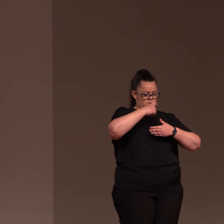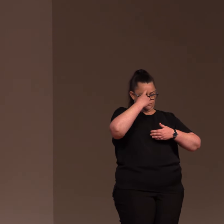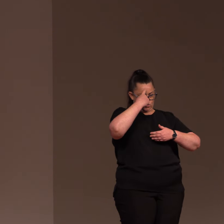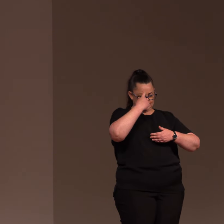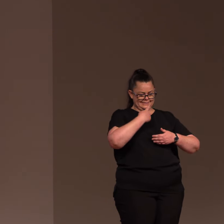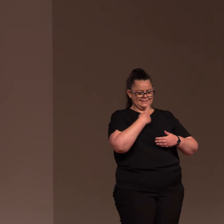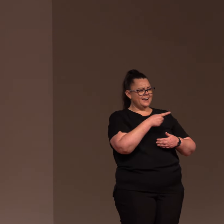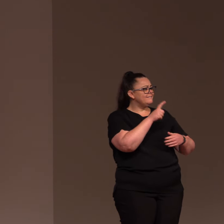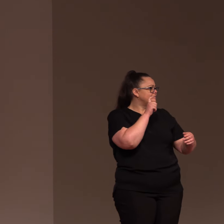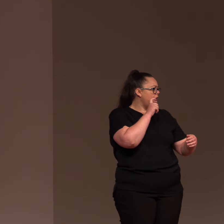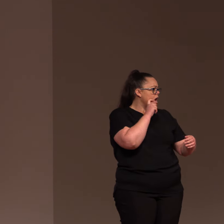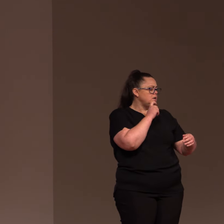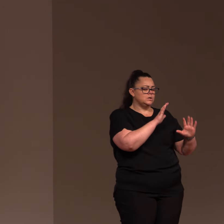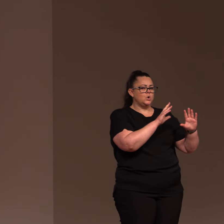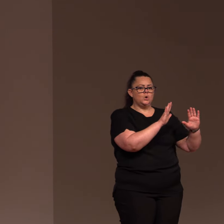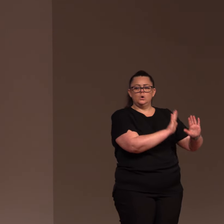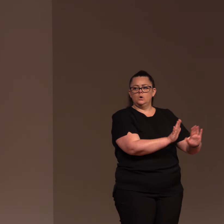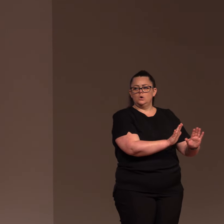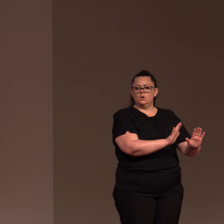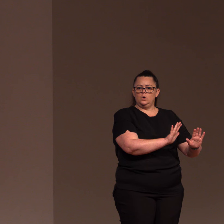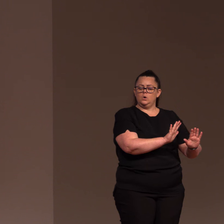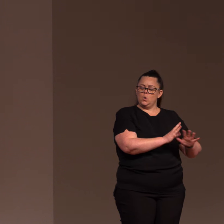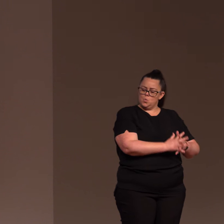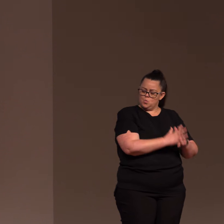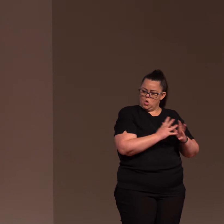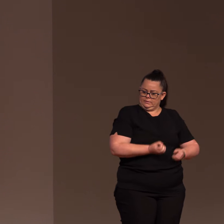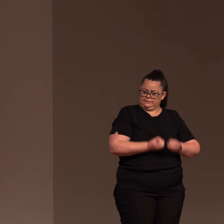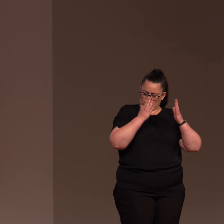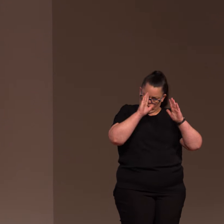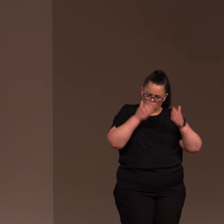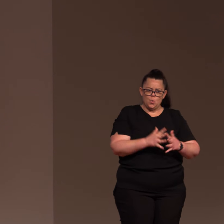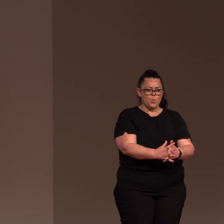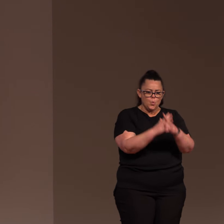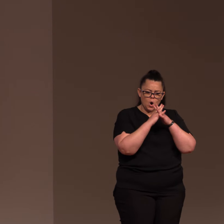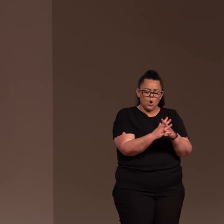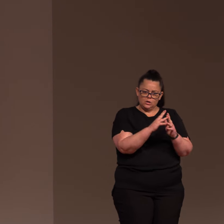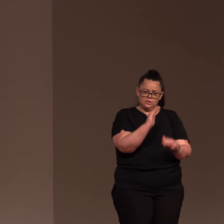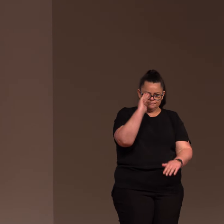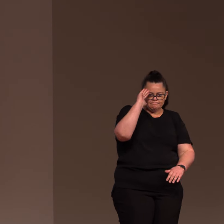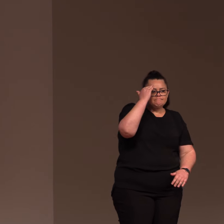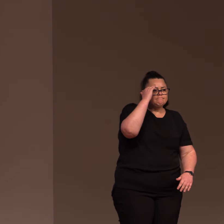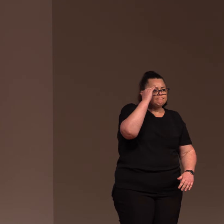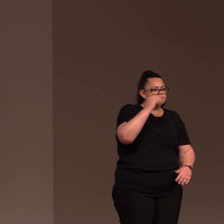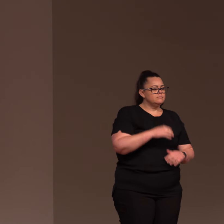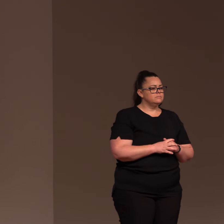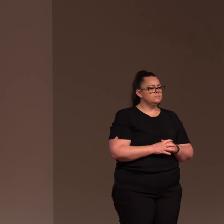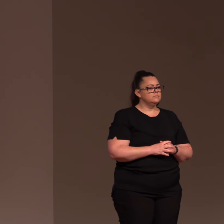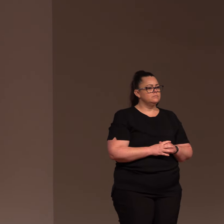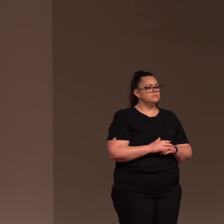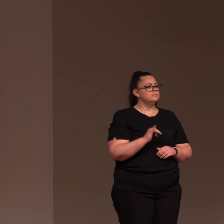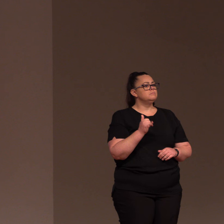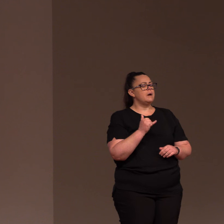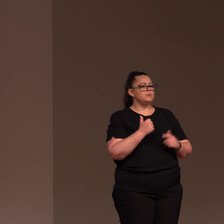worth it, that it would be worth the sacrifice? Was it an ability to condense lots of information or to tackle